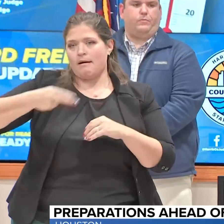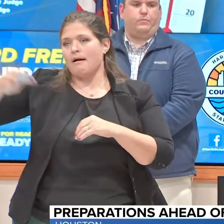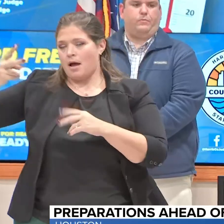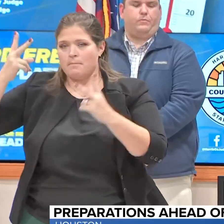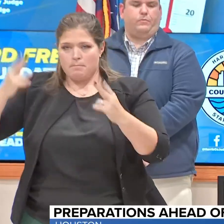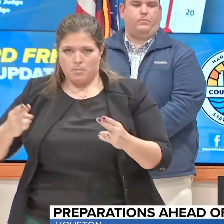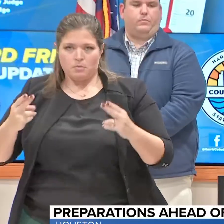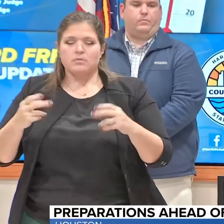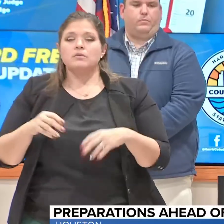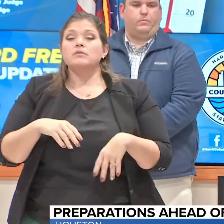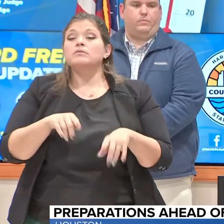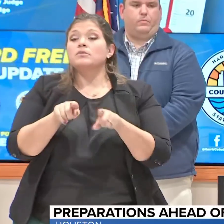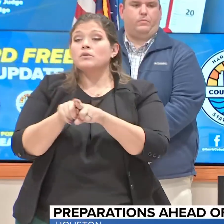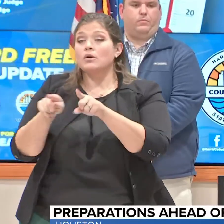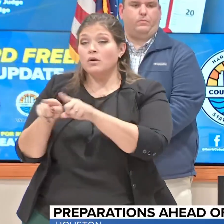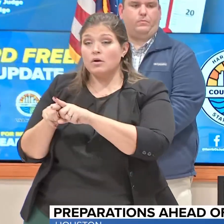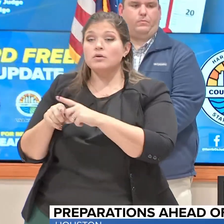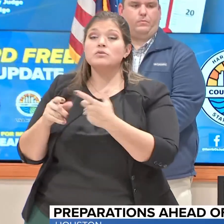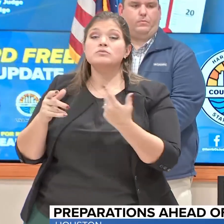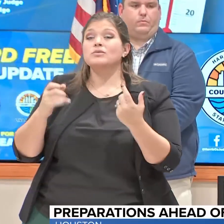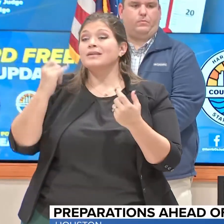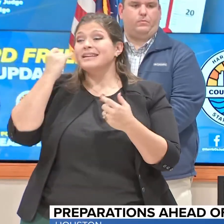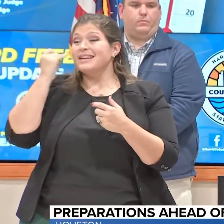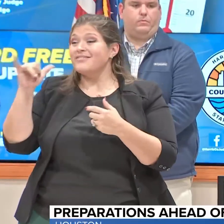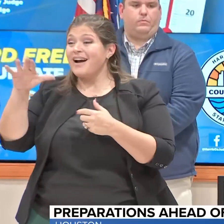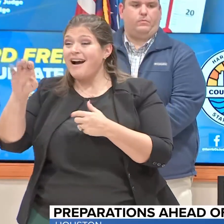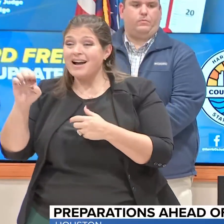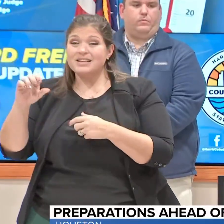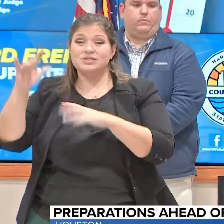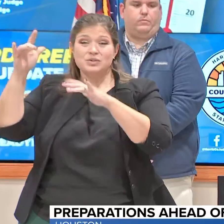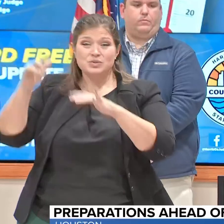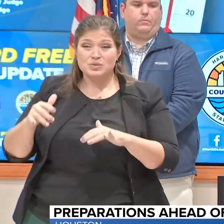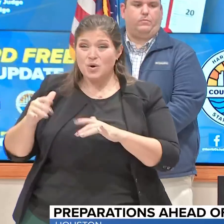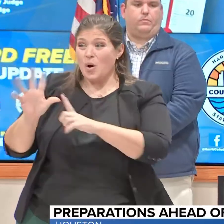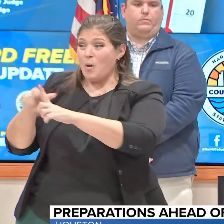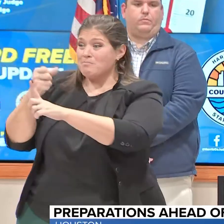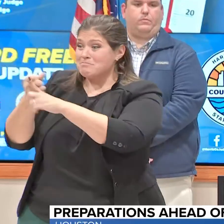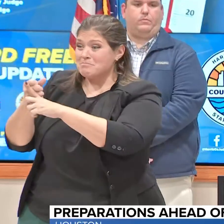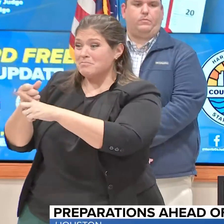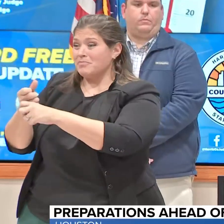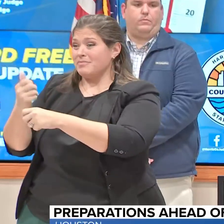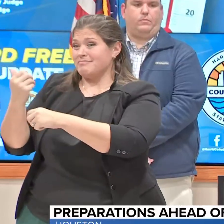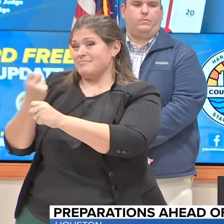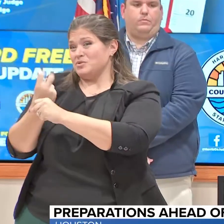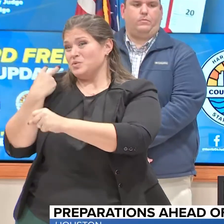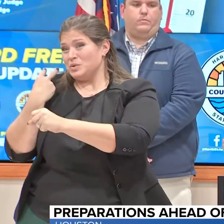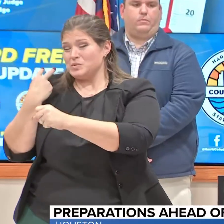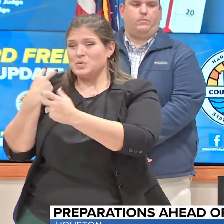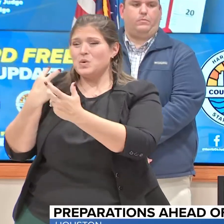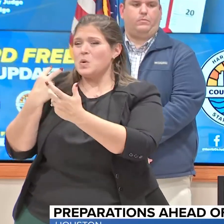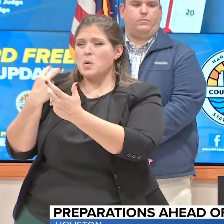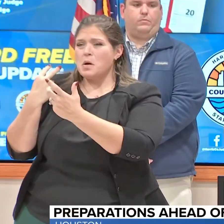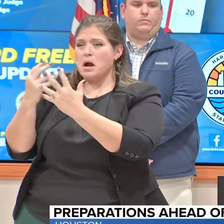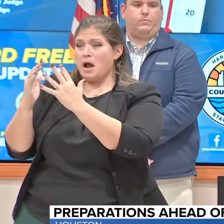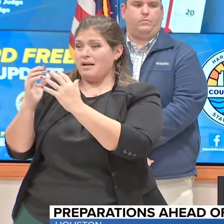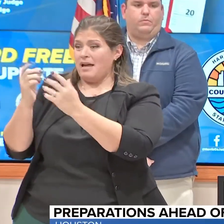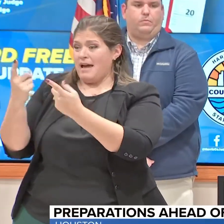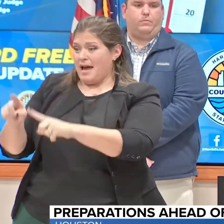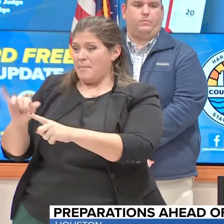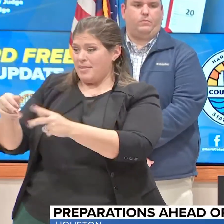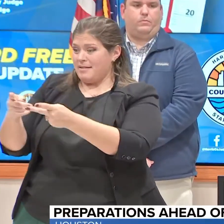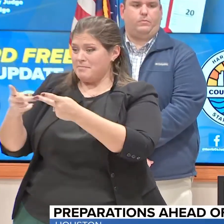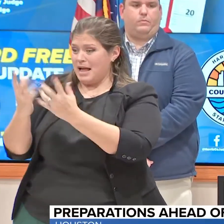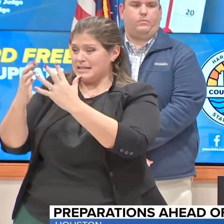were impacted and taken offline by the ice and by the snow in 2021. So that should also make a difference. We know that